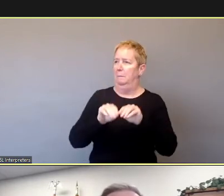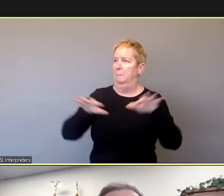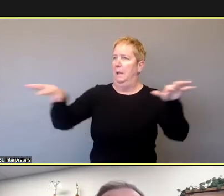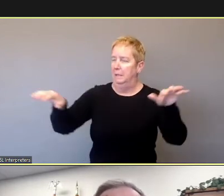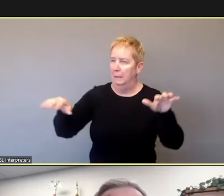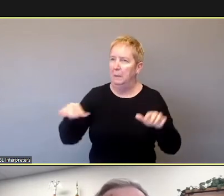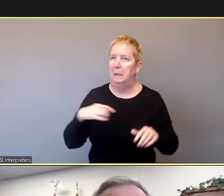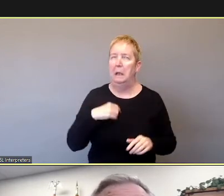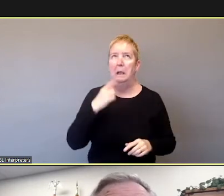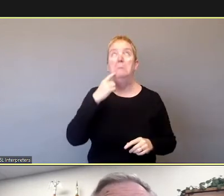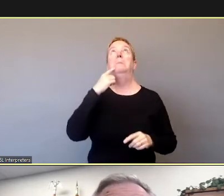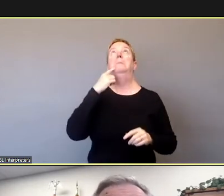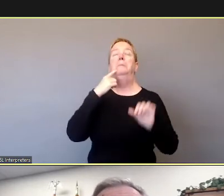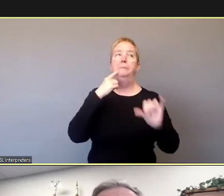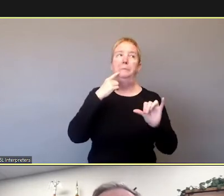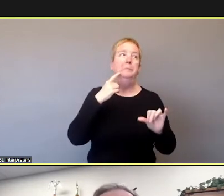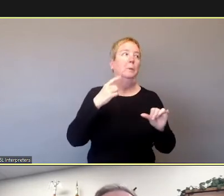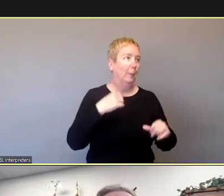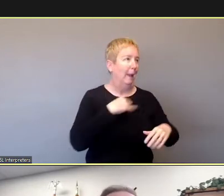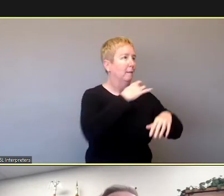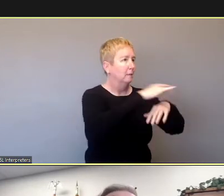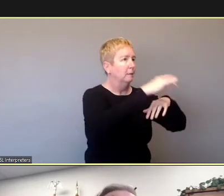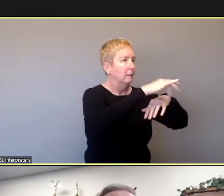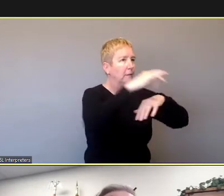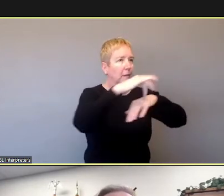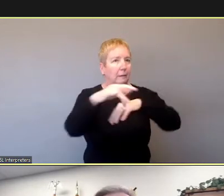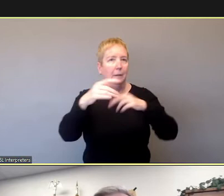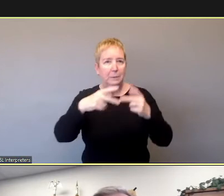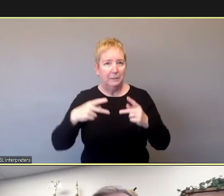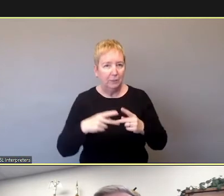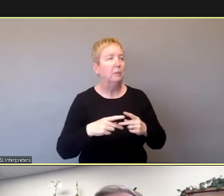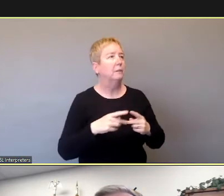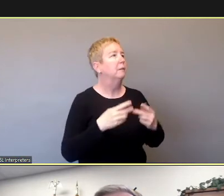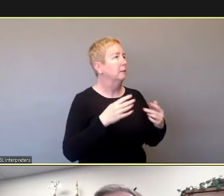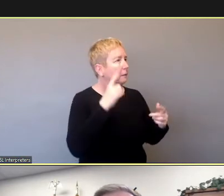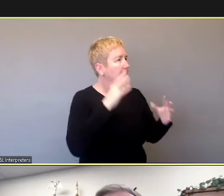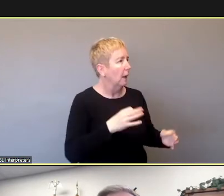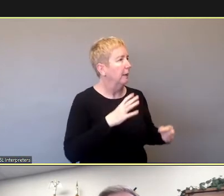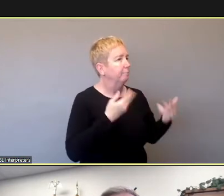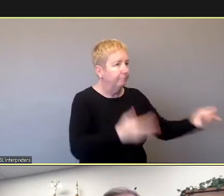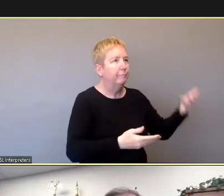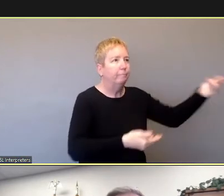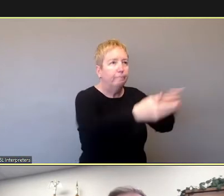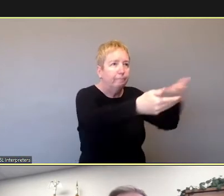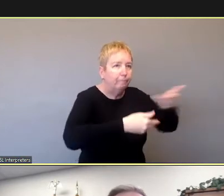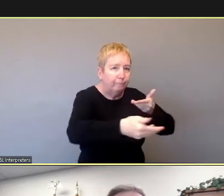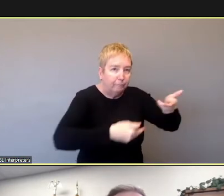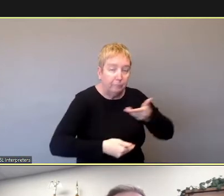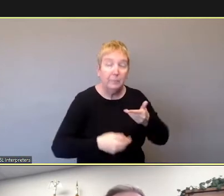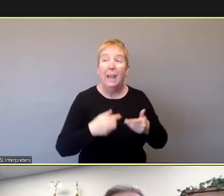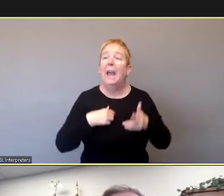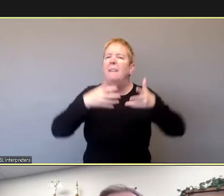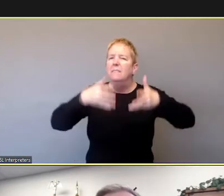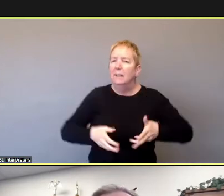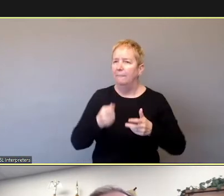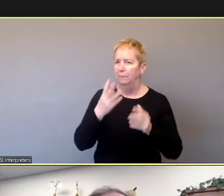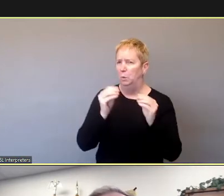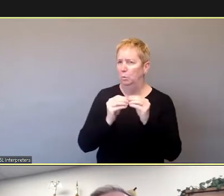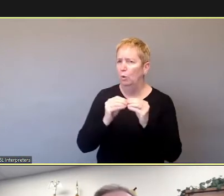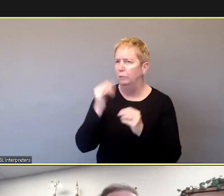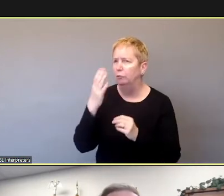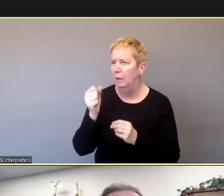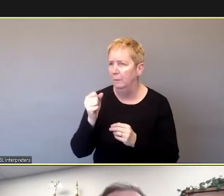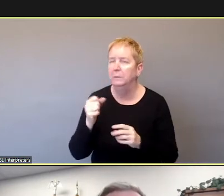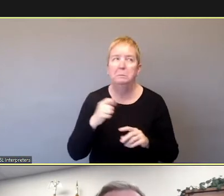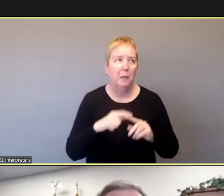all these empty positions. So we're just about full up now and a few more decisions to make, but these folks will be contacts, and